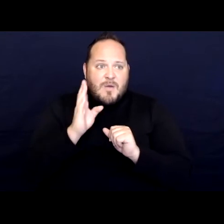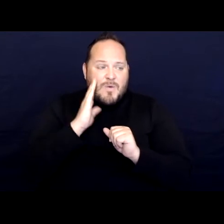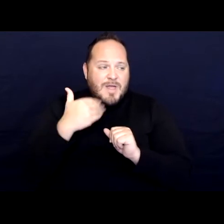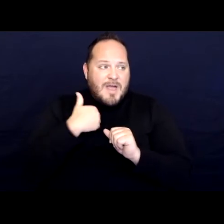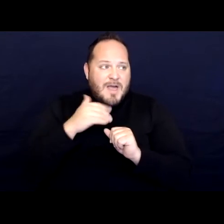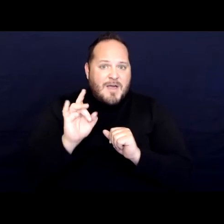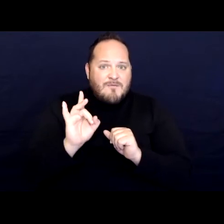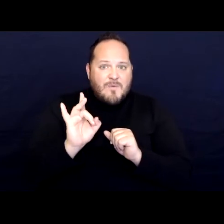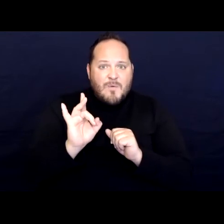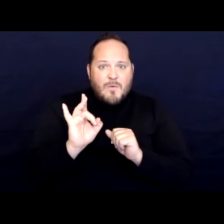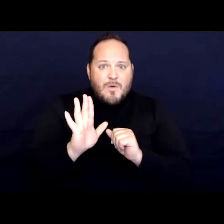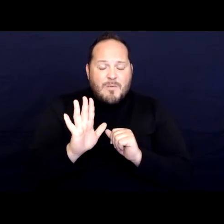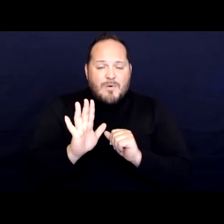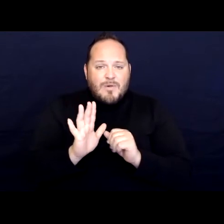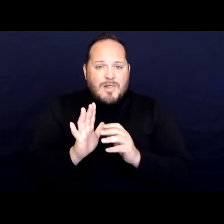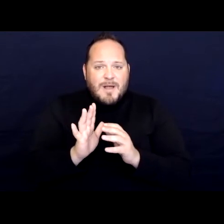uh,